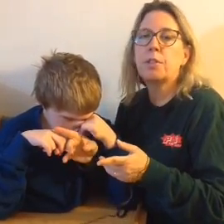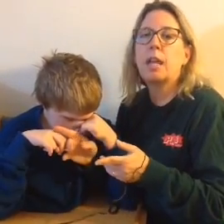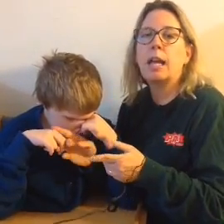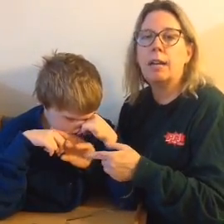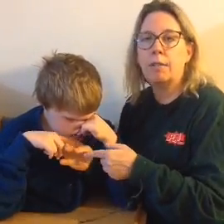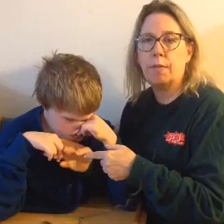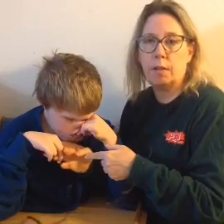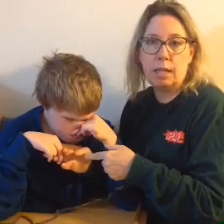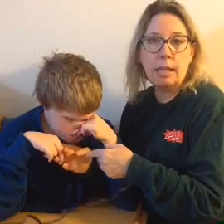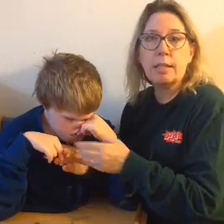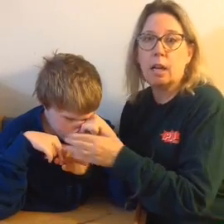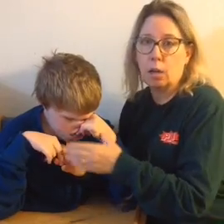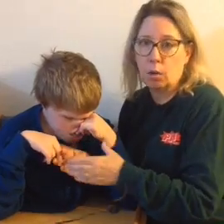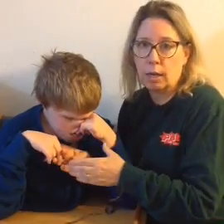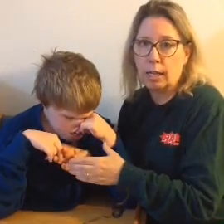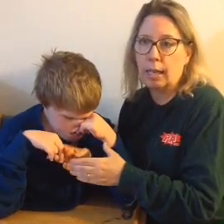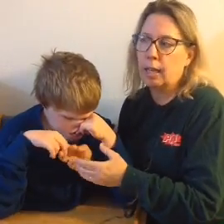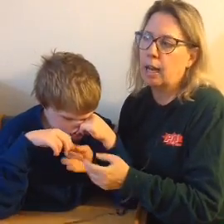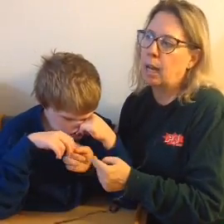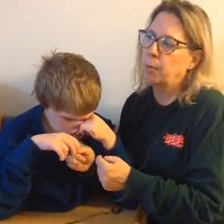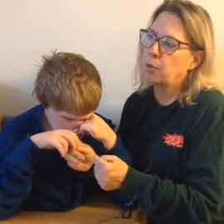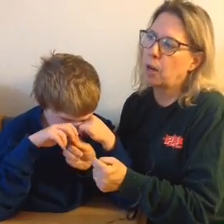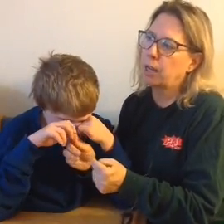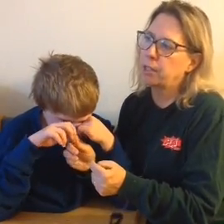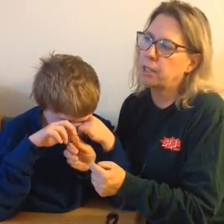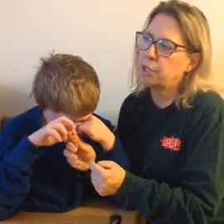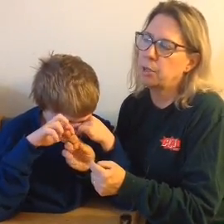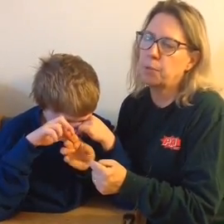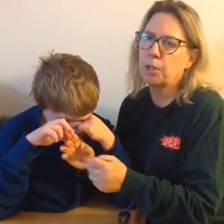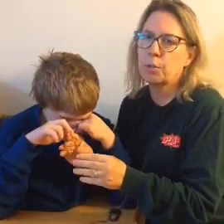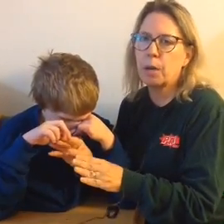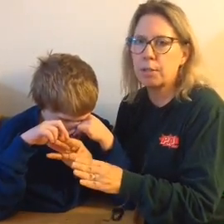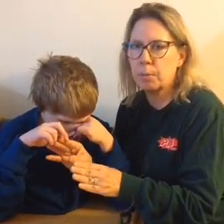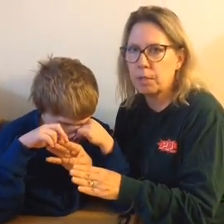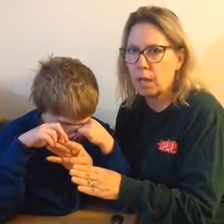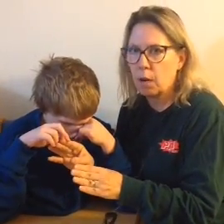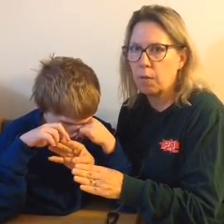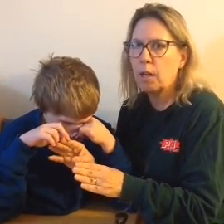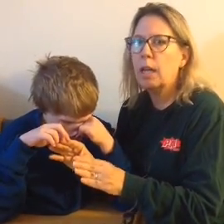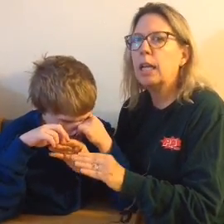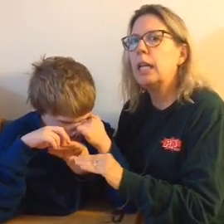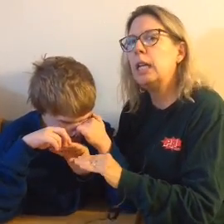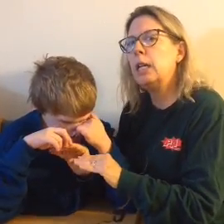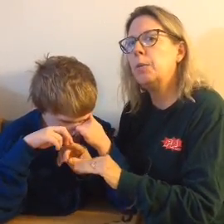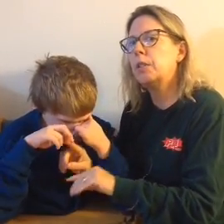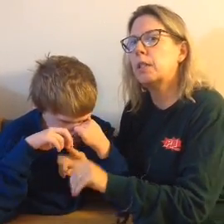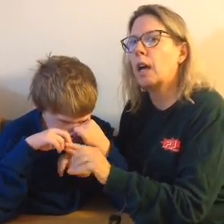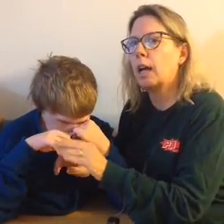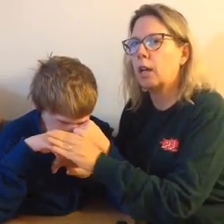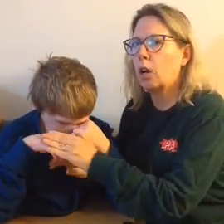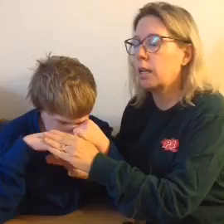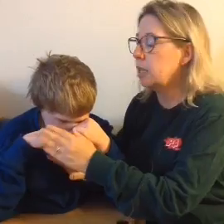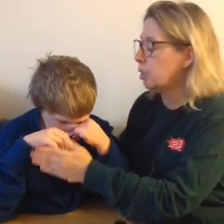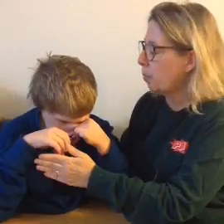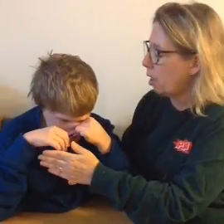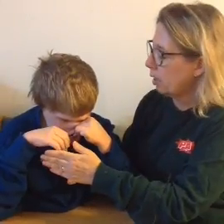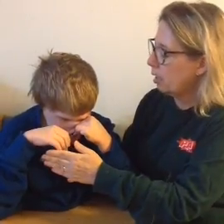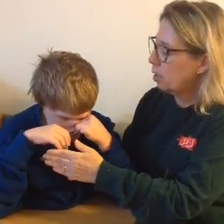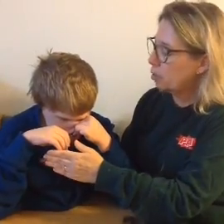say if he's hungry and I'm trying to teach him to express himself, he would sign on his body. So he